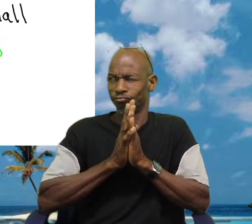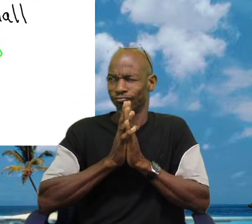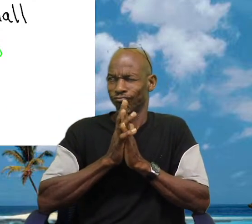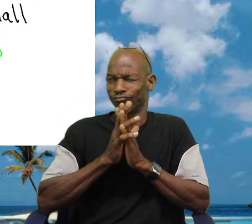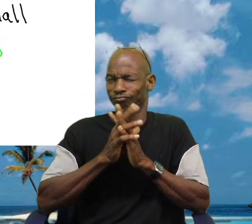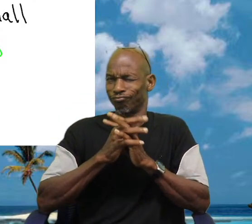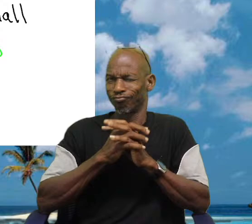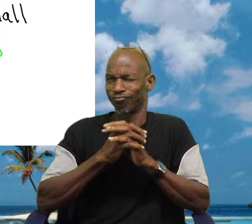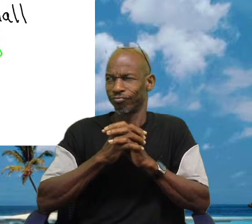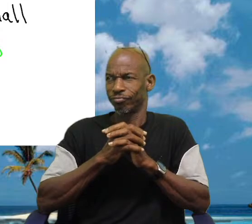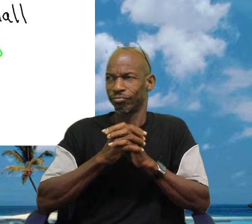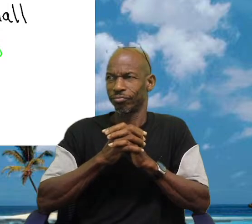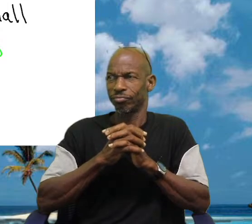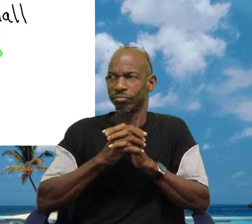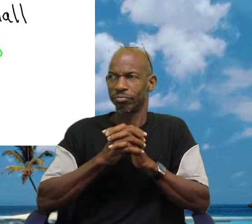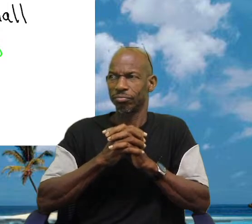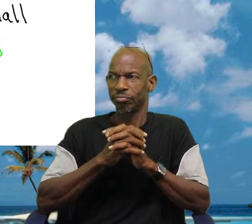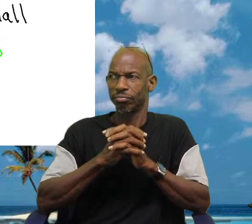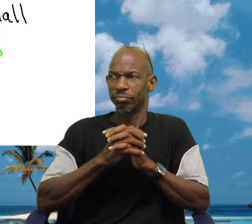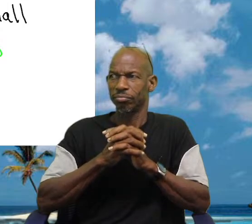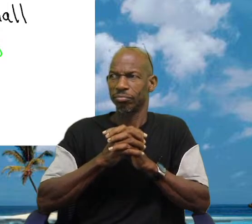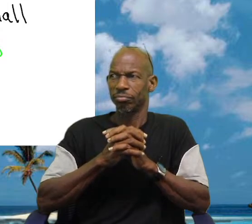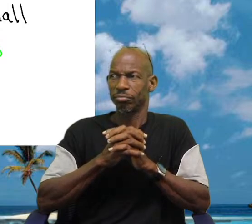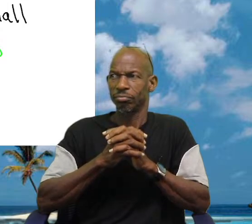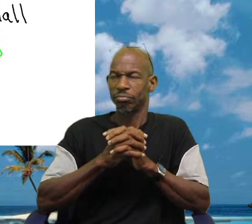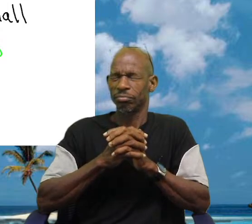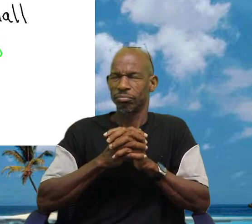say the